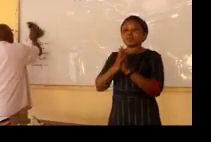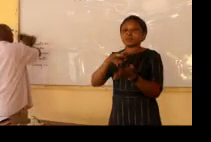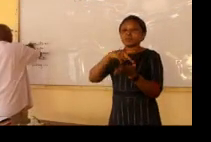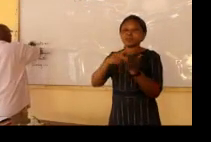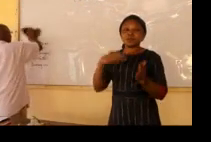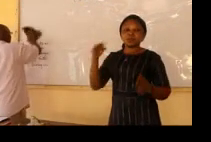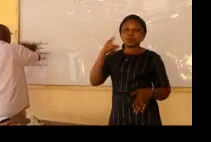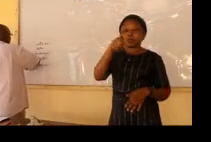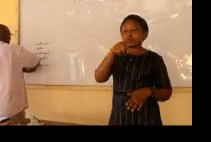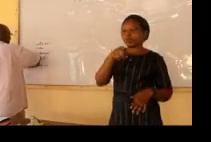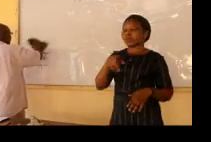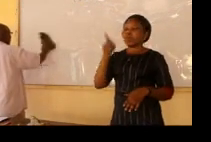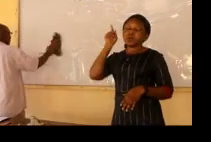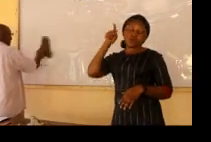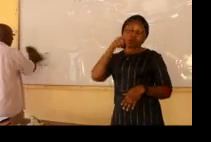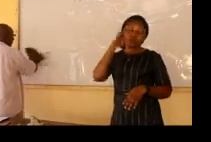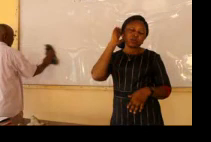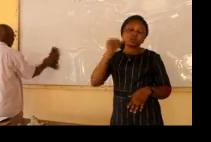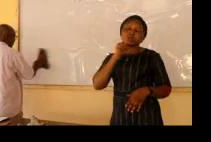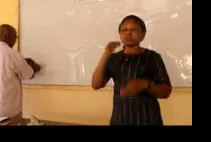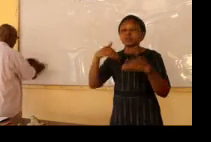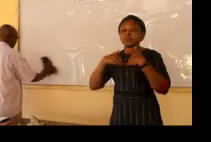you won't have problem in the exam.